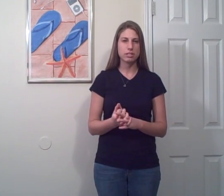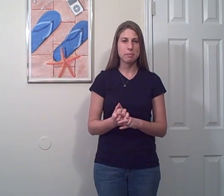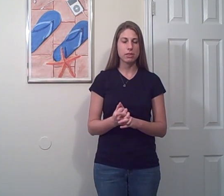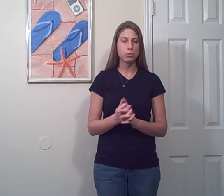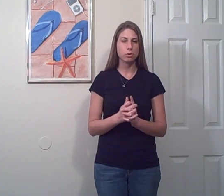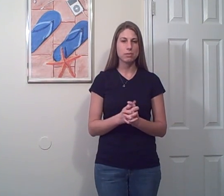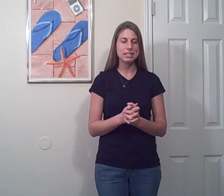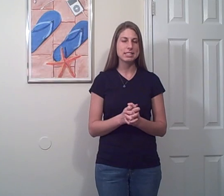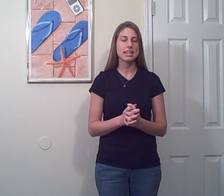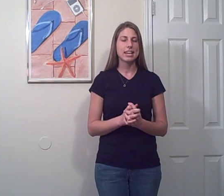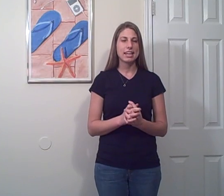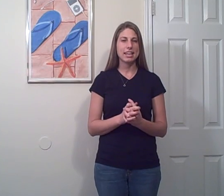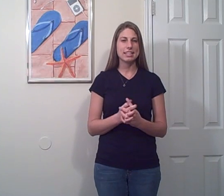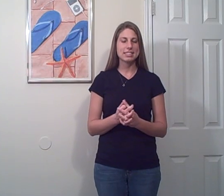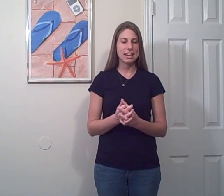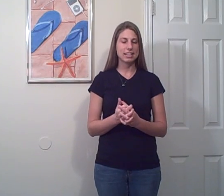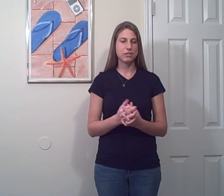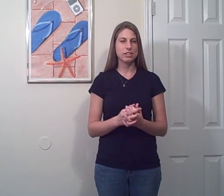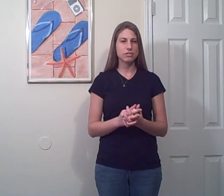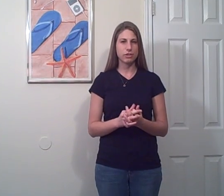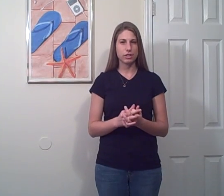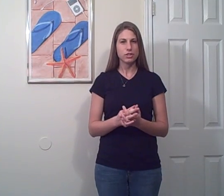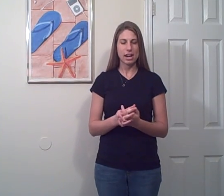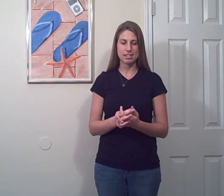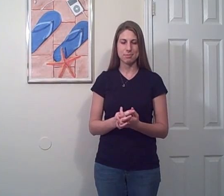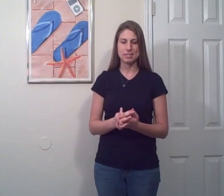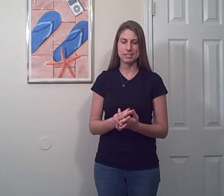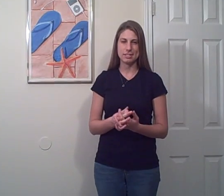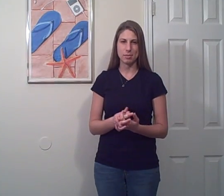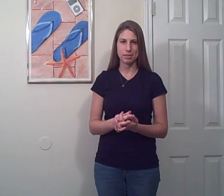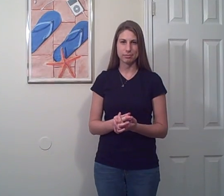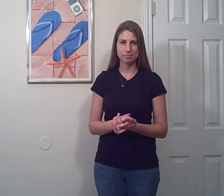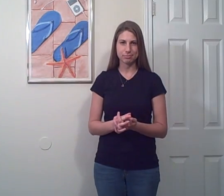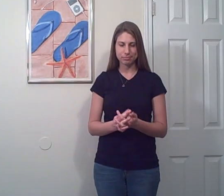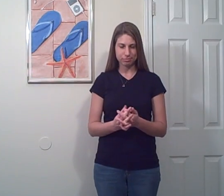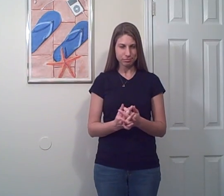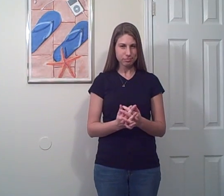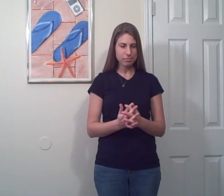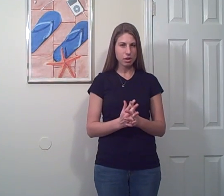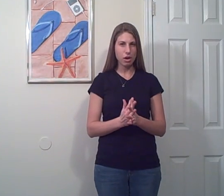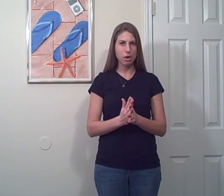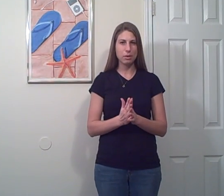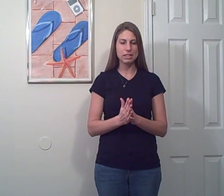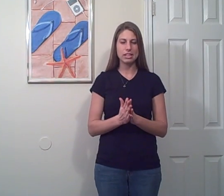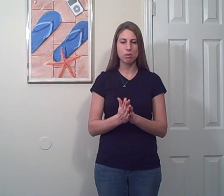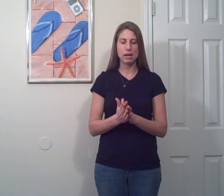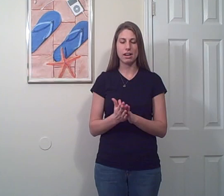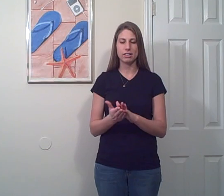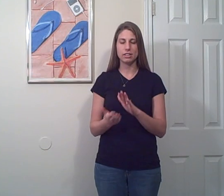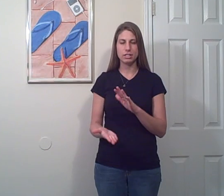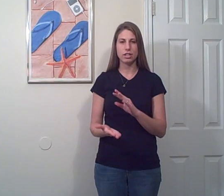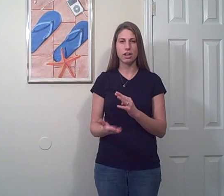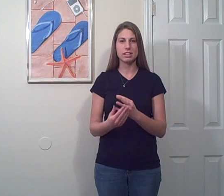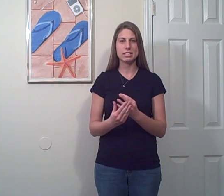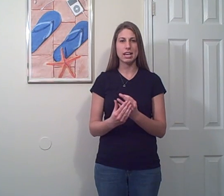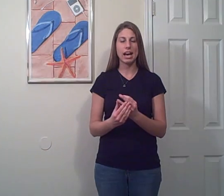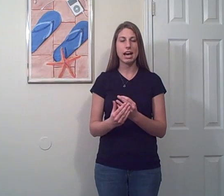by the Rubyz, in sign language for your track times this summer. One thing about the song is I